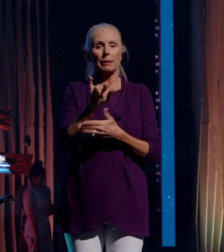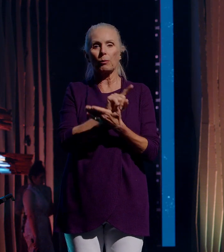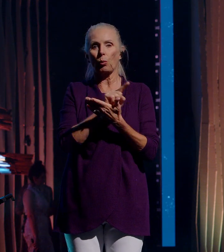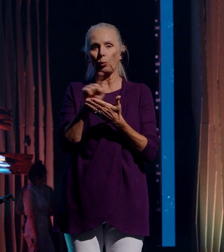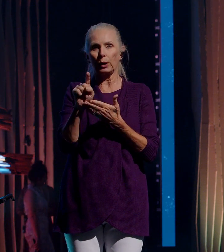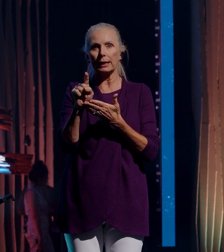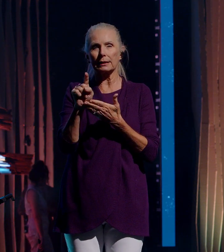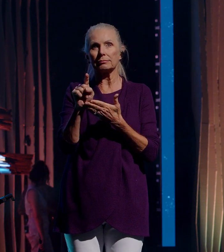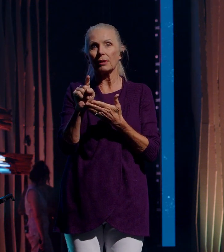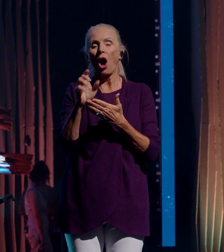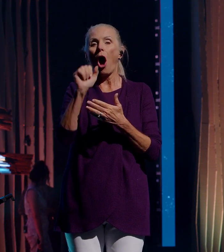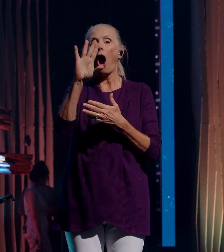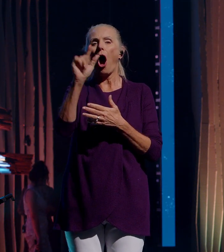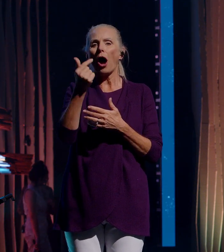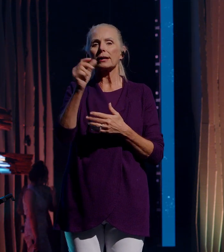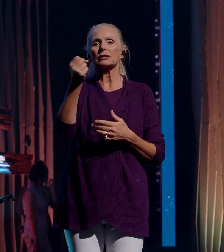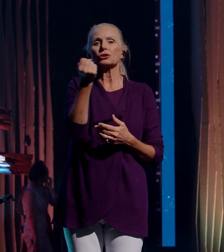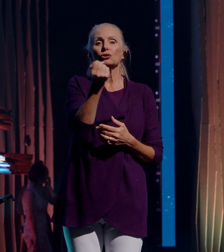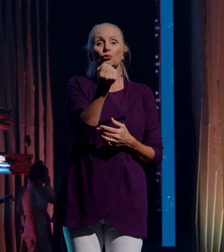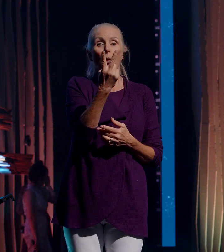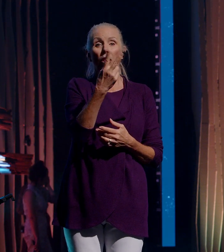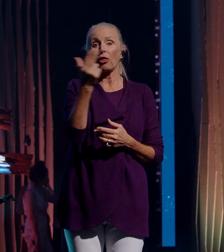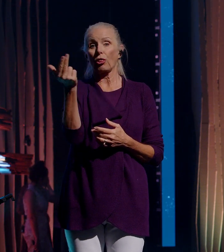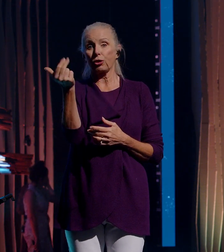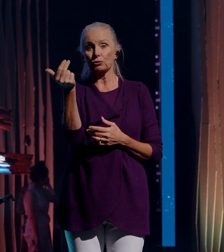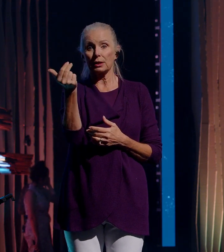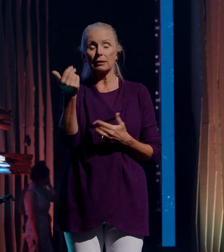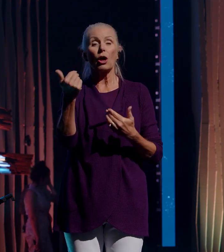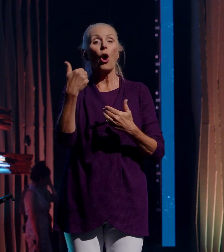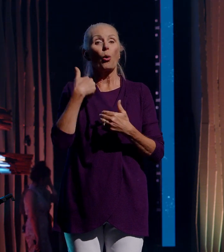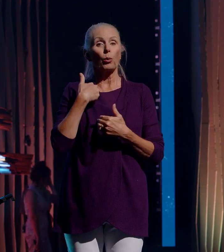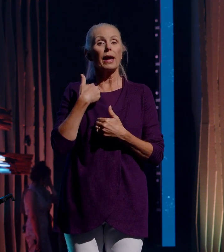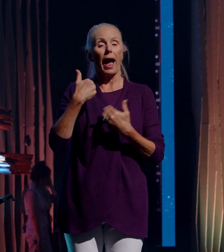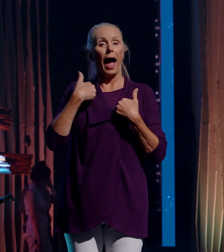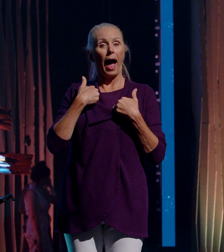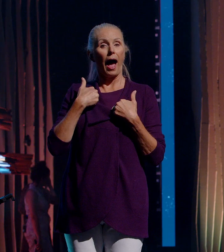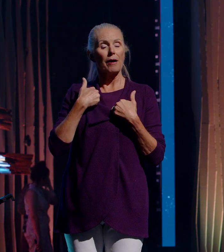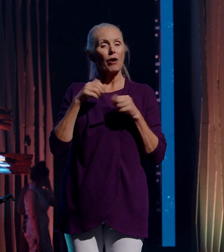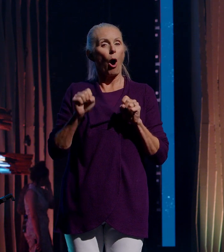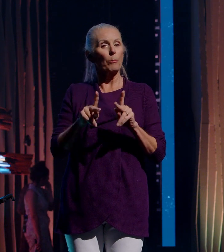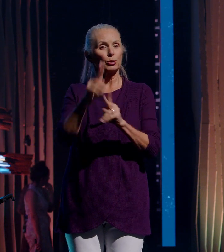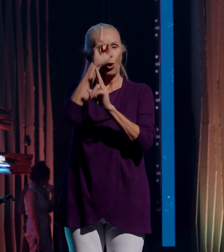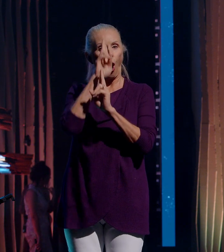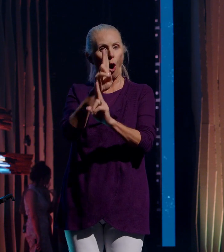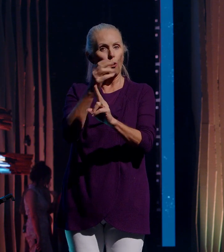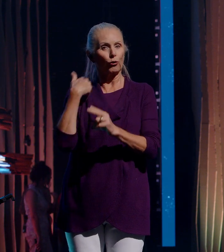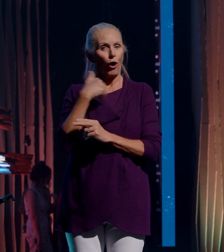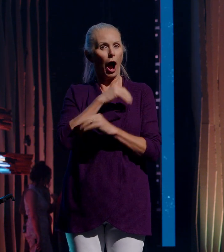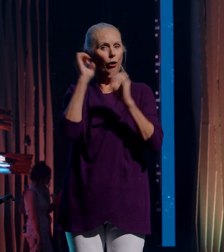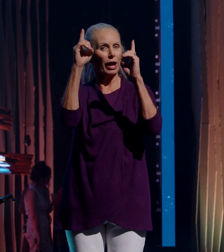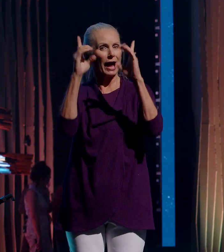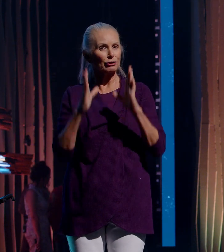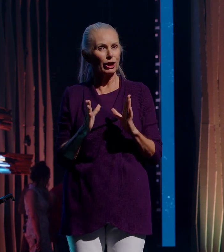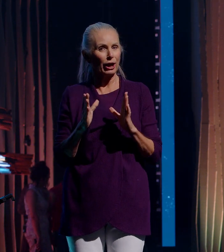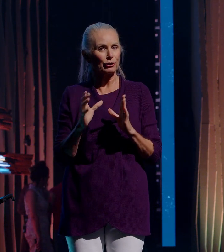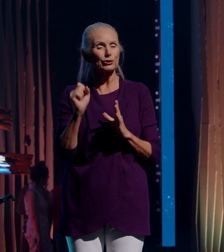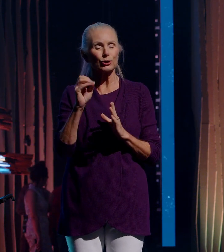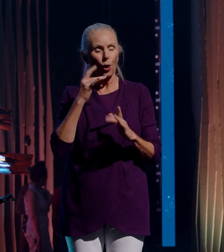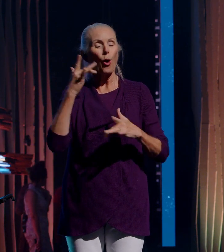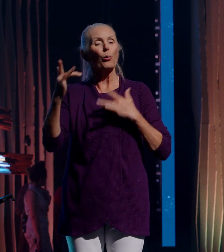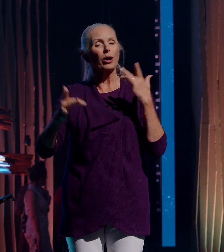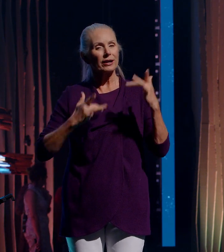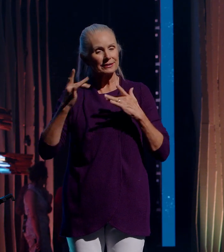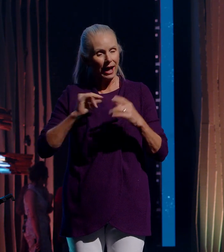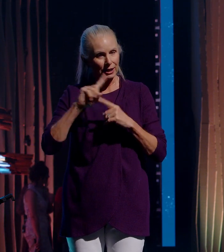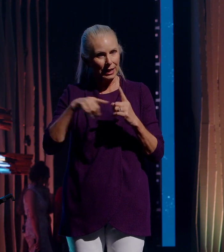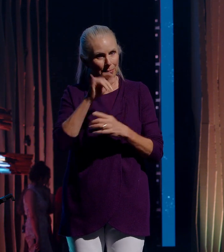have August 12th and 13th, we get to honor our educators. And we're really excited